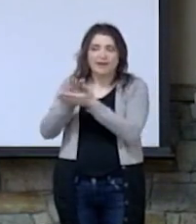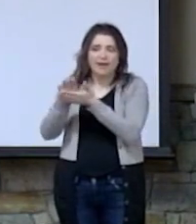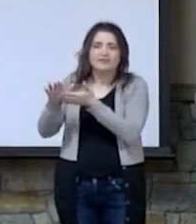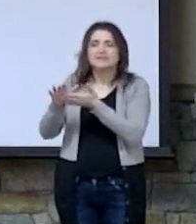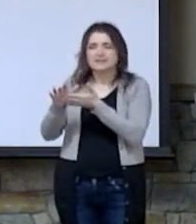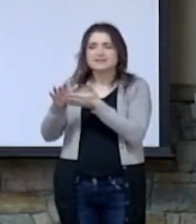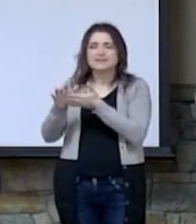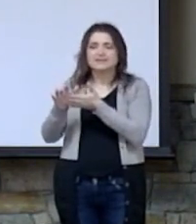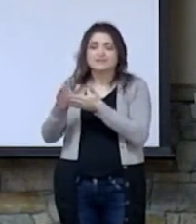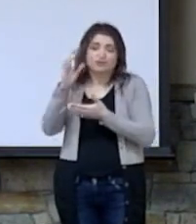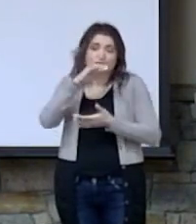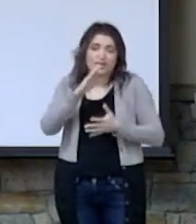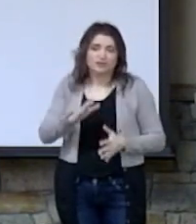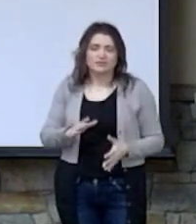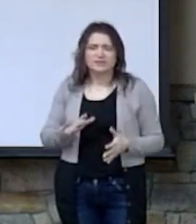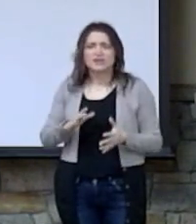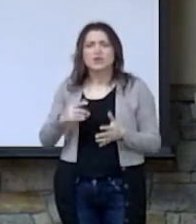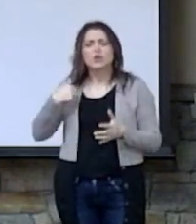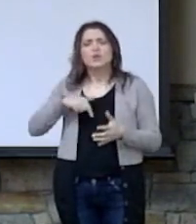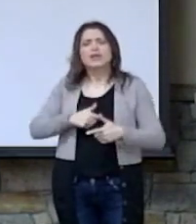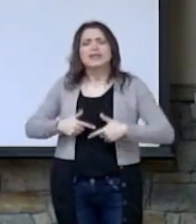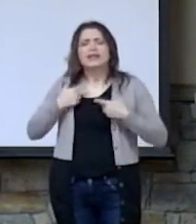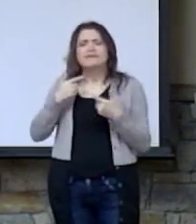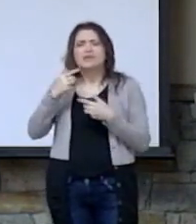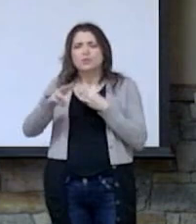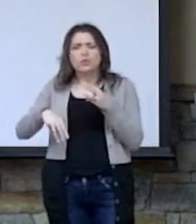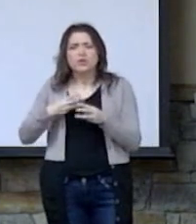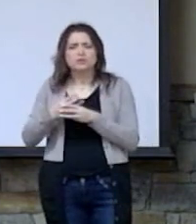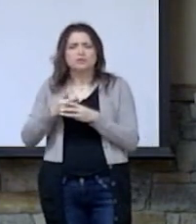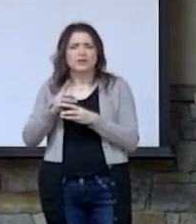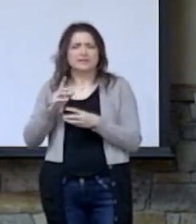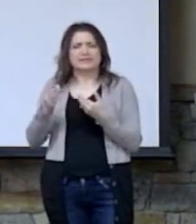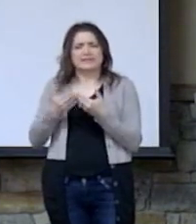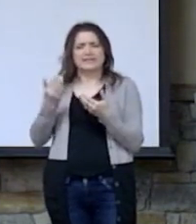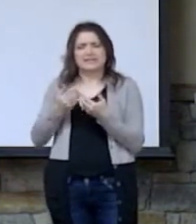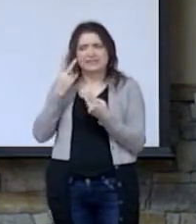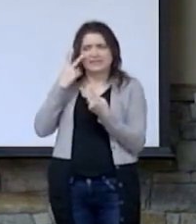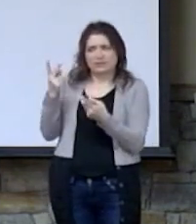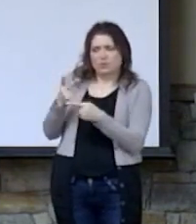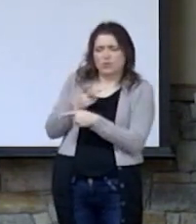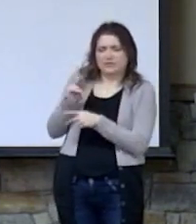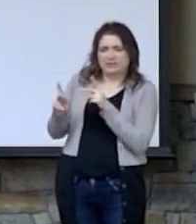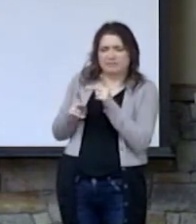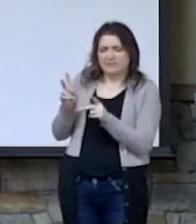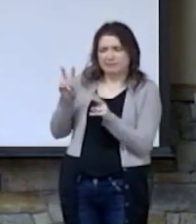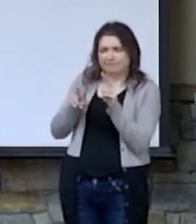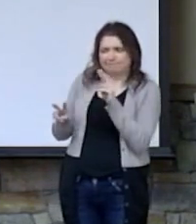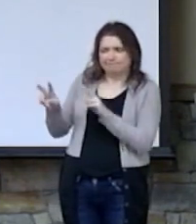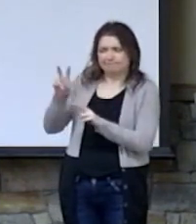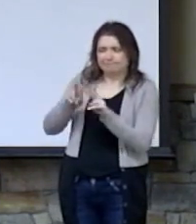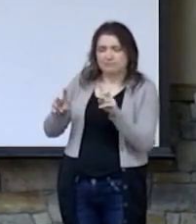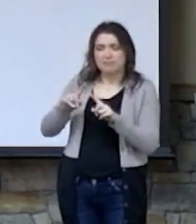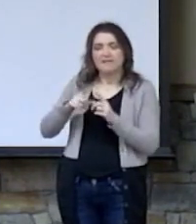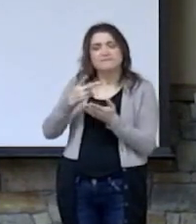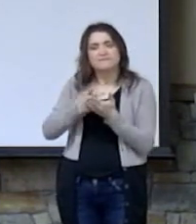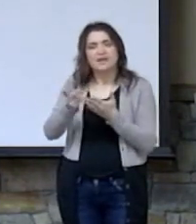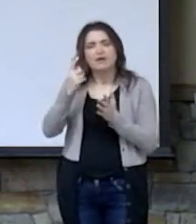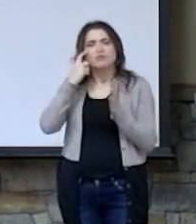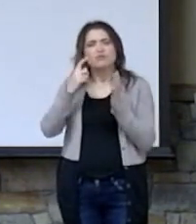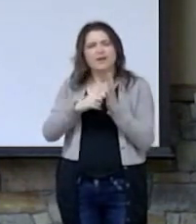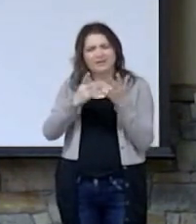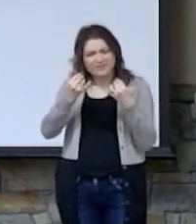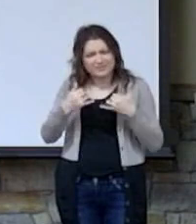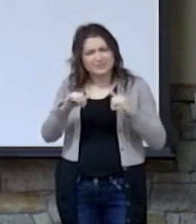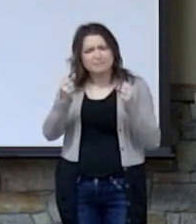isn't it? It's easy to see the worst in people and fail to recognize that there are still a lot of people that